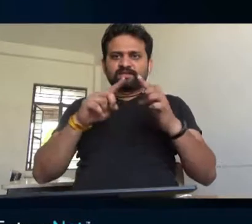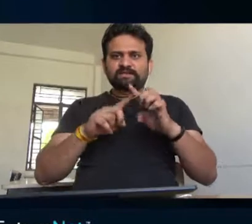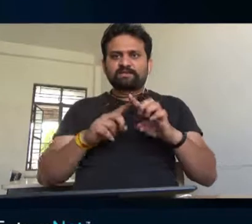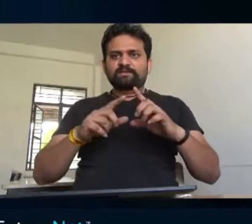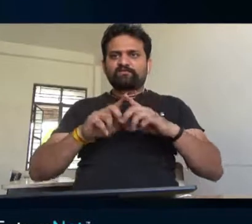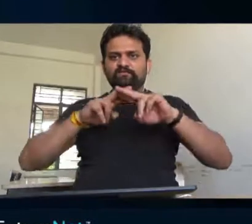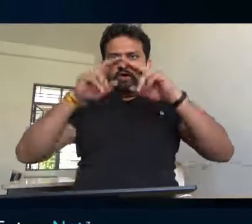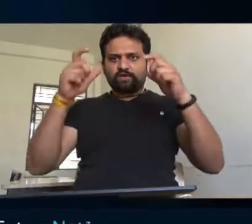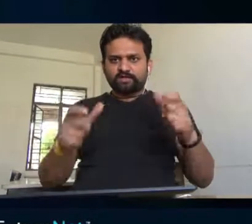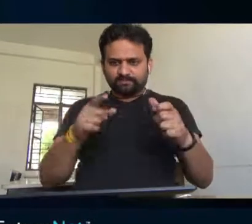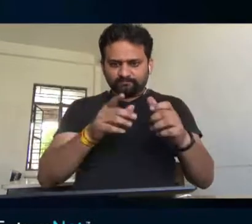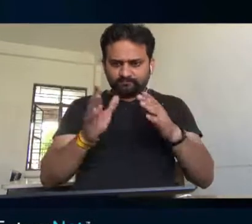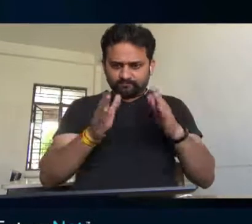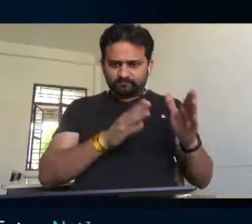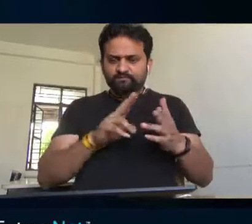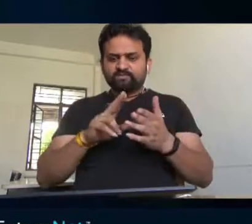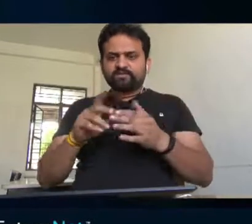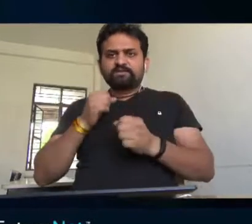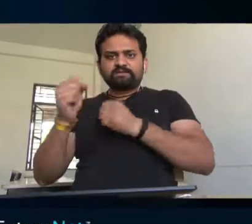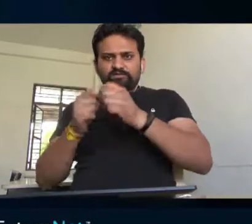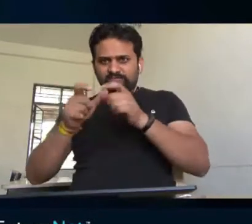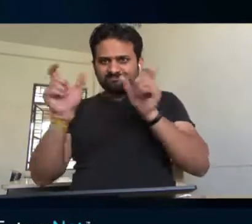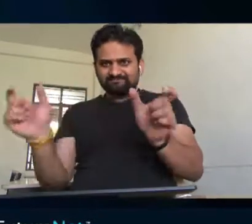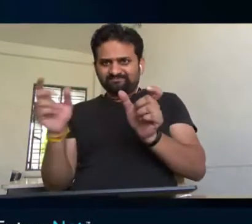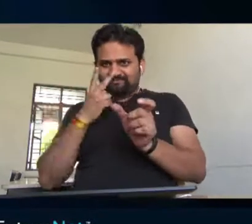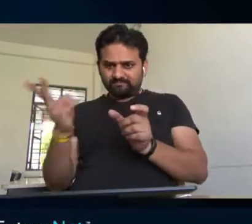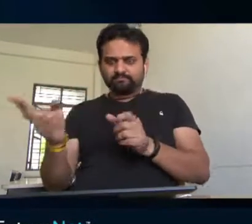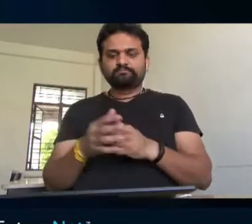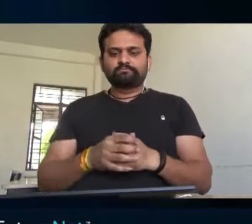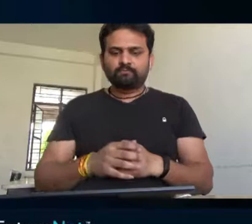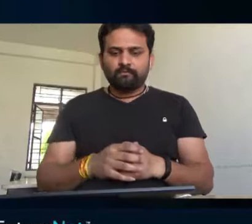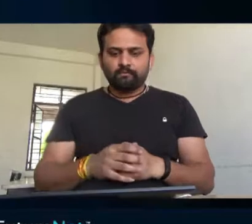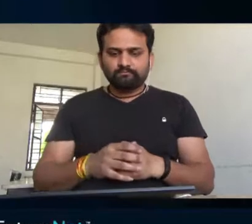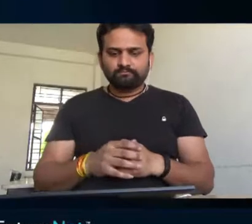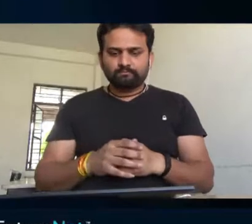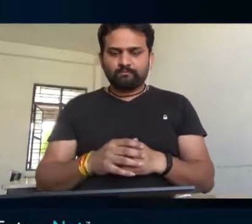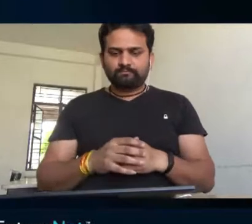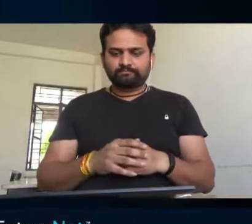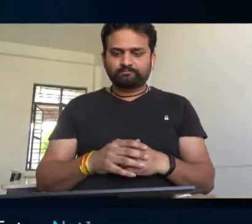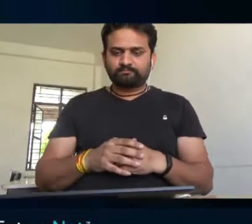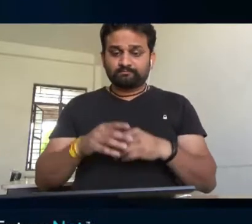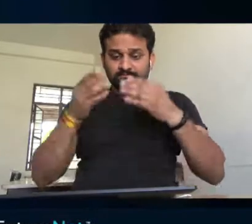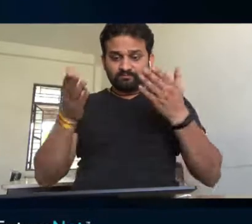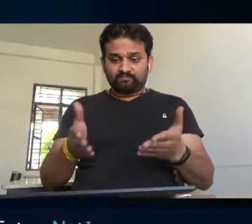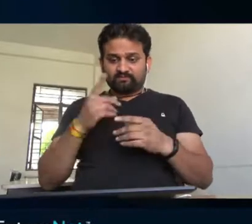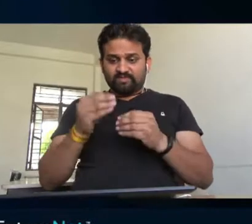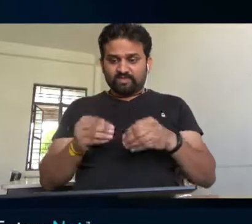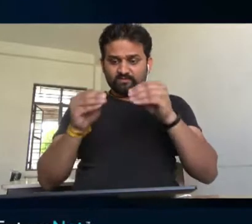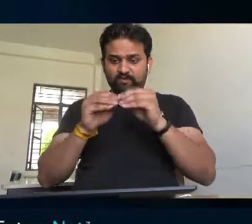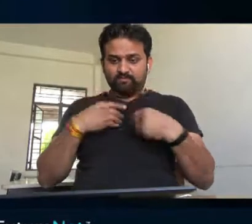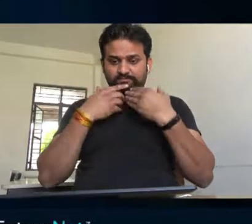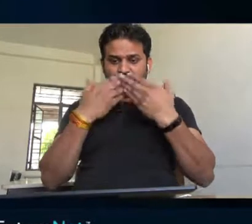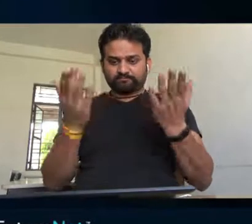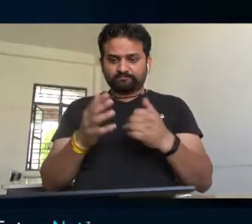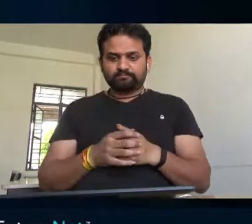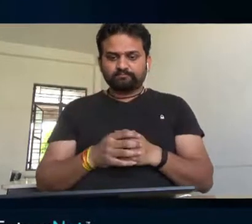We will see what will happen, but definitely we will do that. And here one more time the information: we will have the